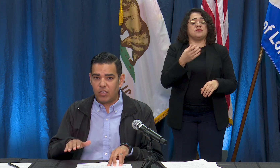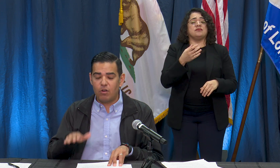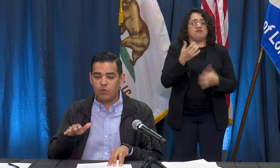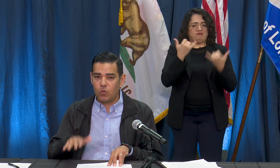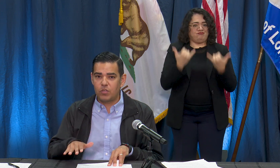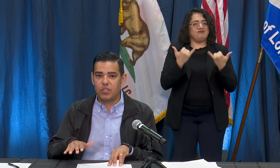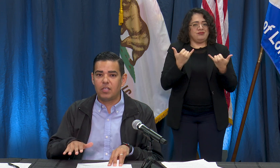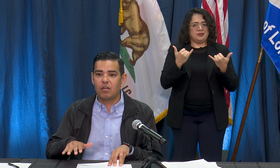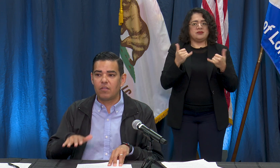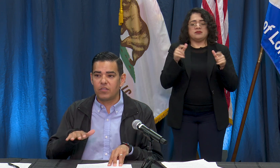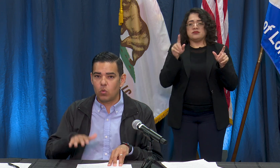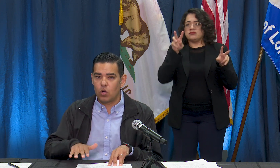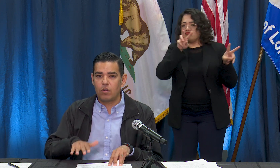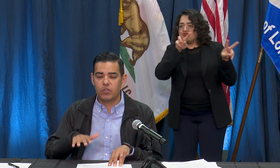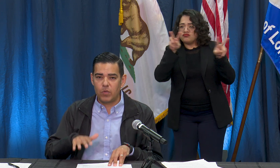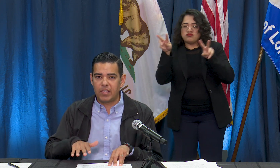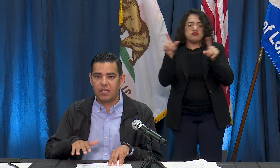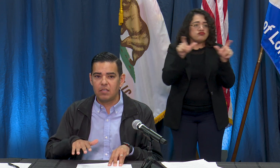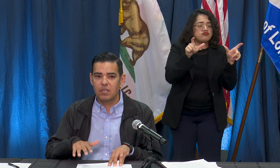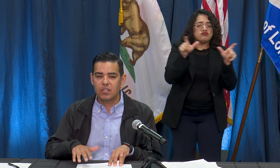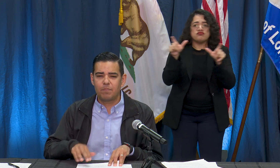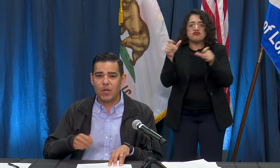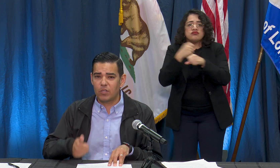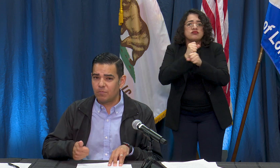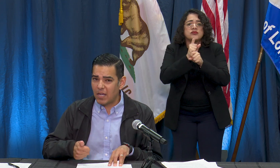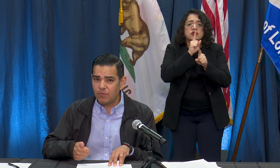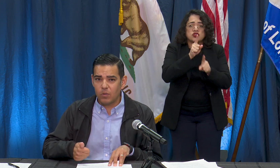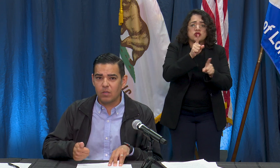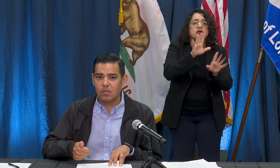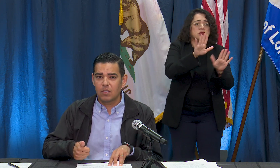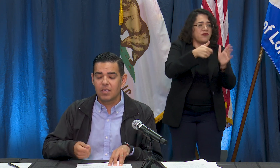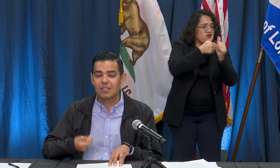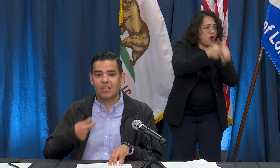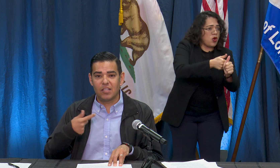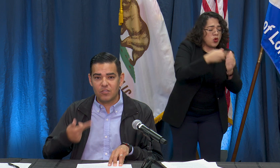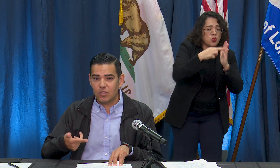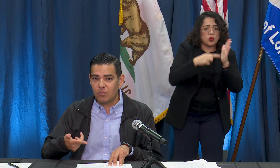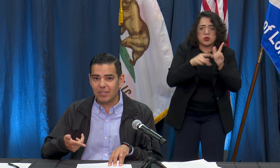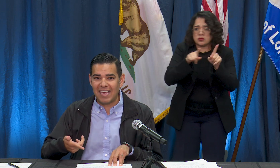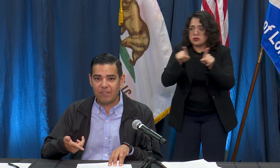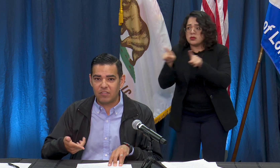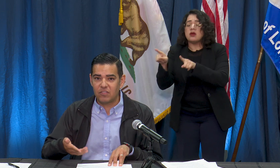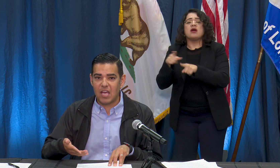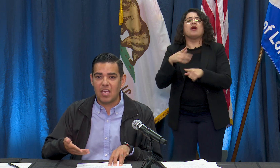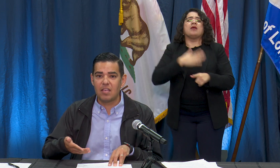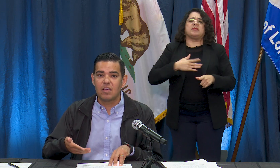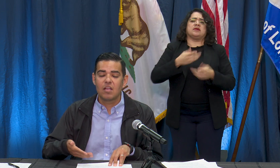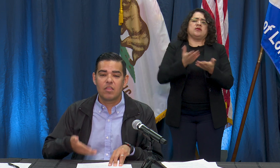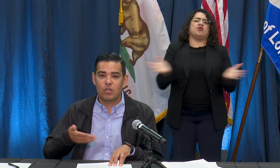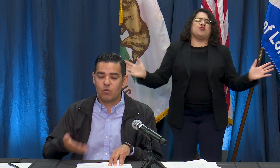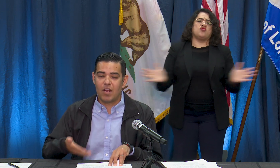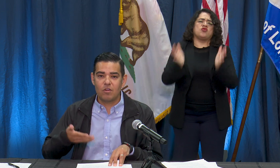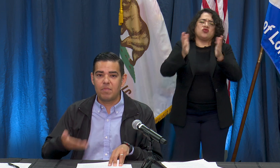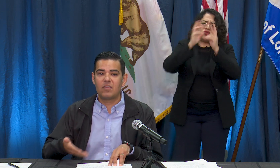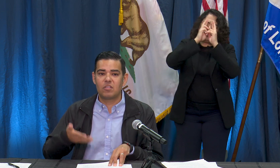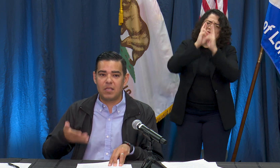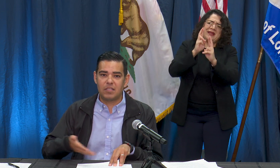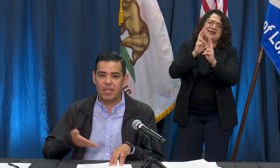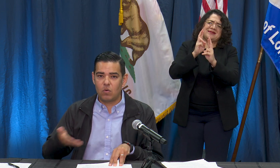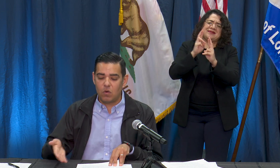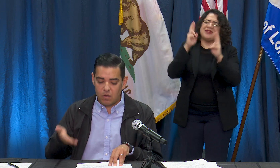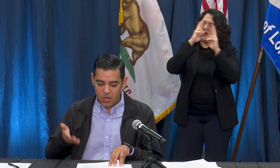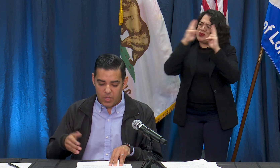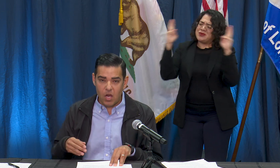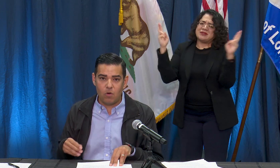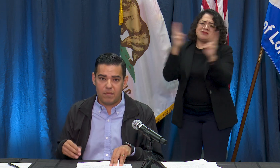are out there enforcing this order this weekend, to be respectful, to listen to what they have to say. They're trying their best to